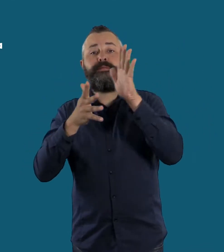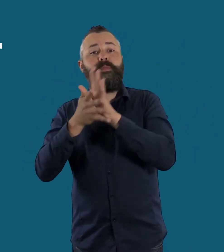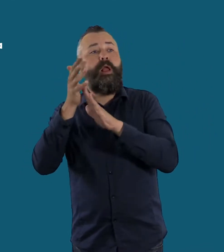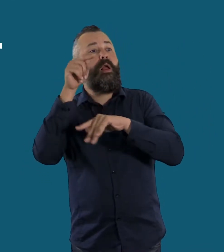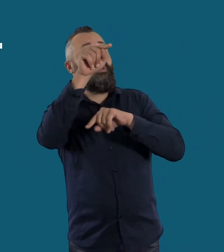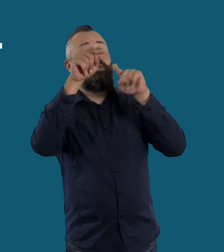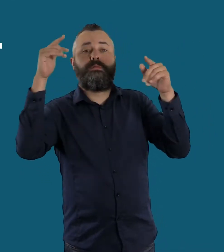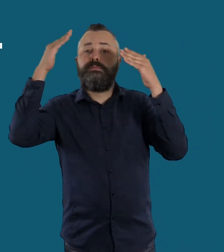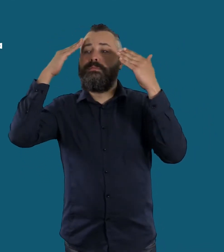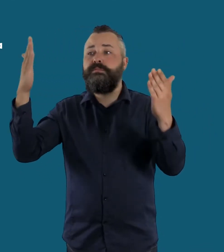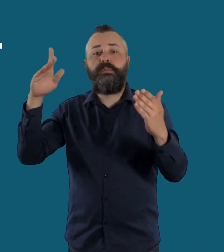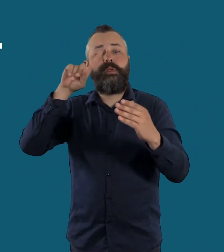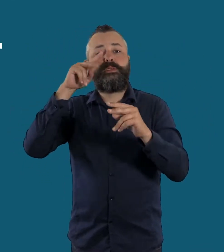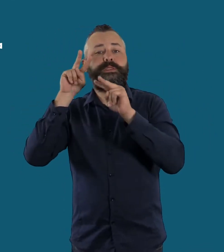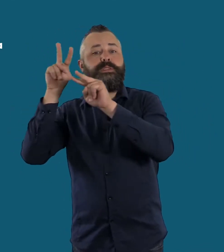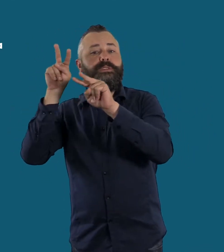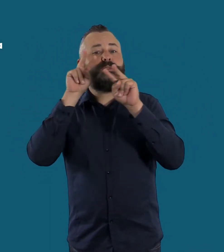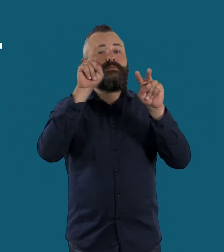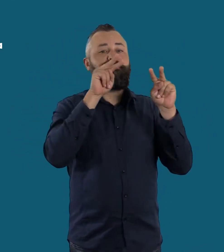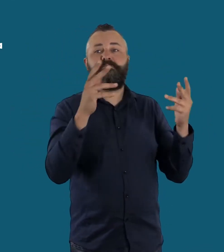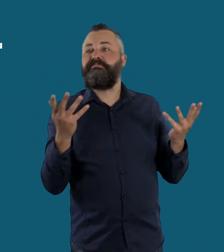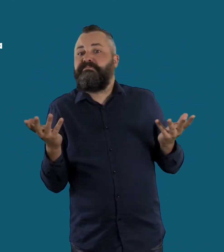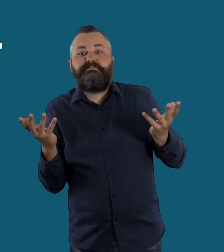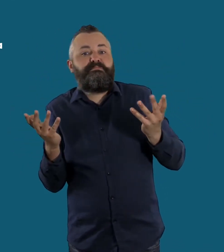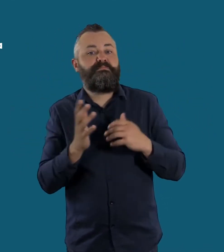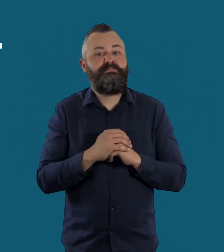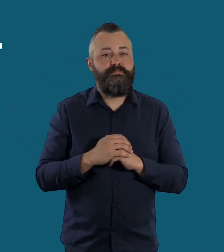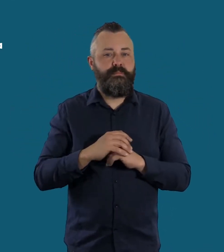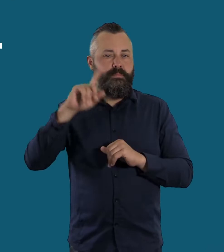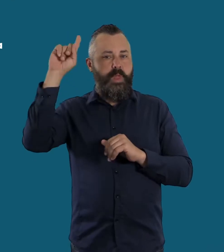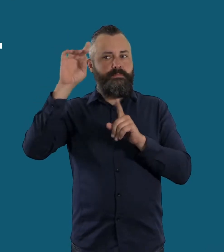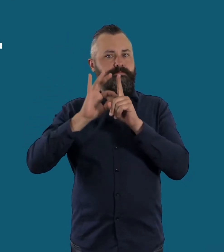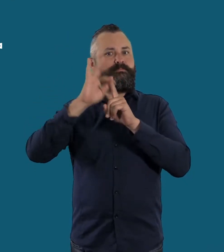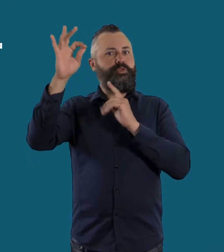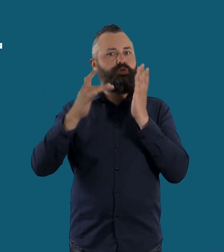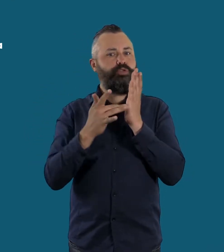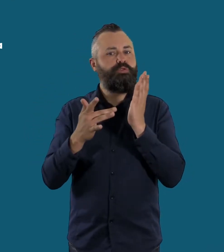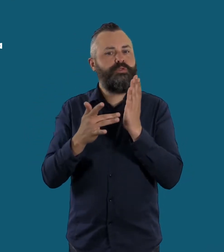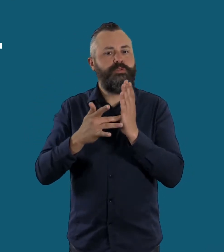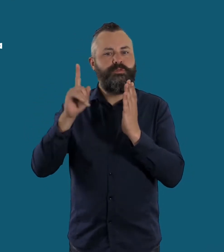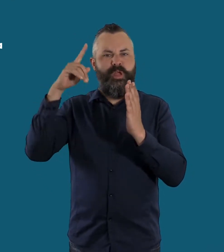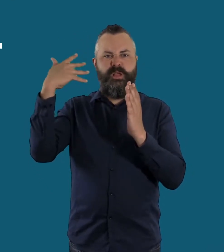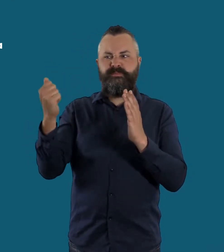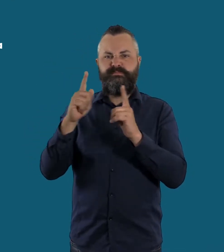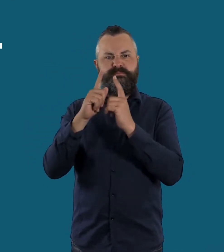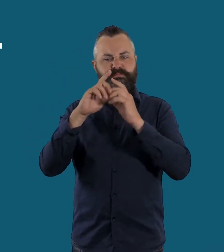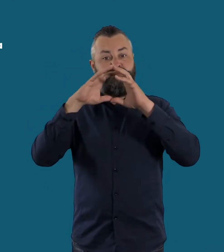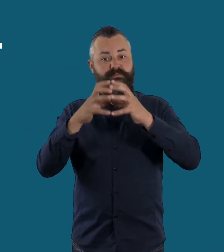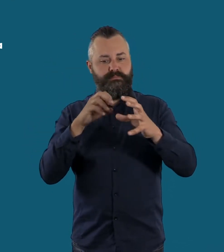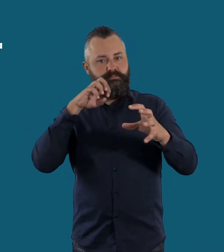relatively small and widespread. It's difficult to gather information about past bushfires affecting areas without direct observation before the modern